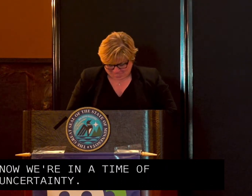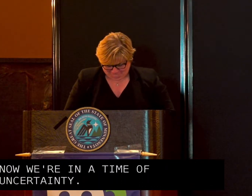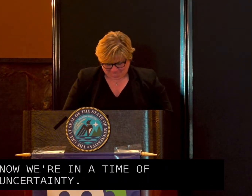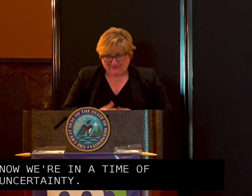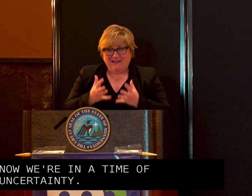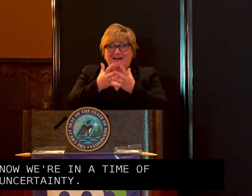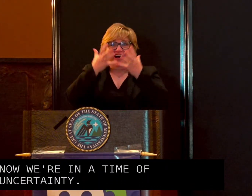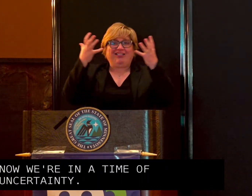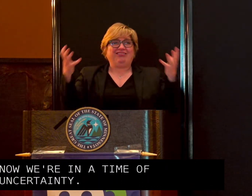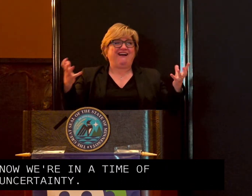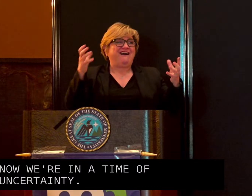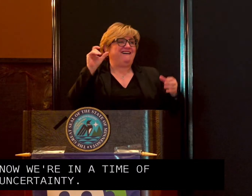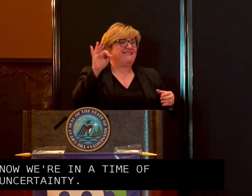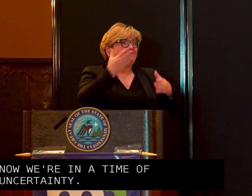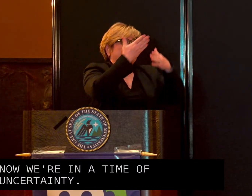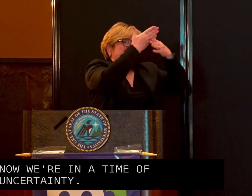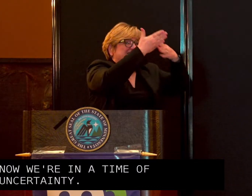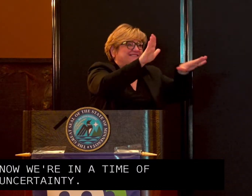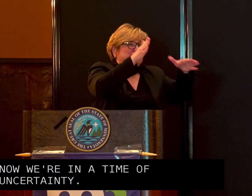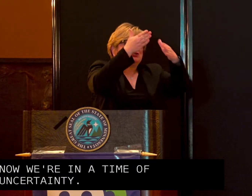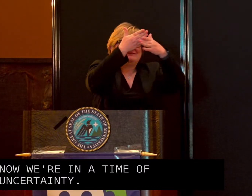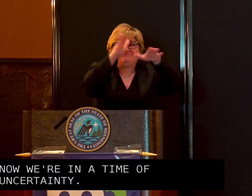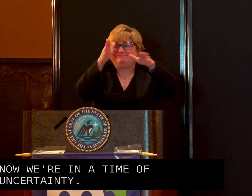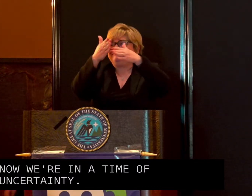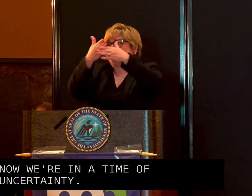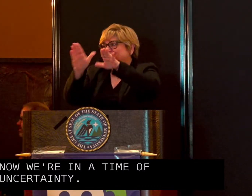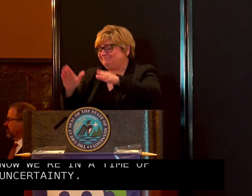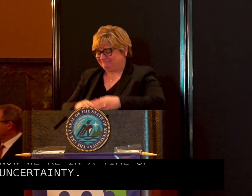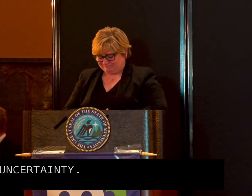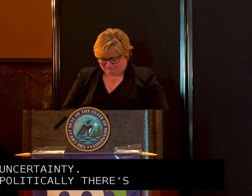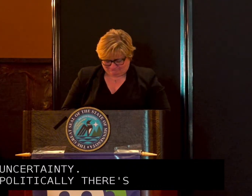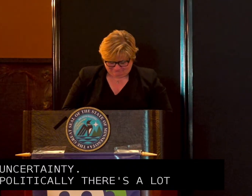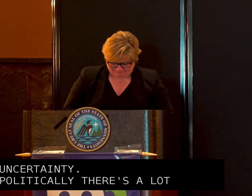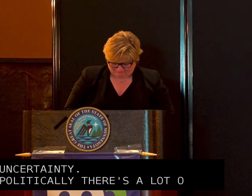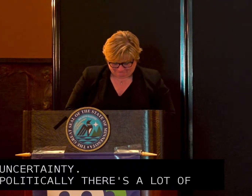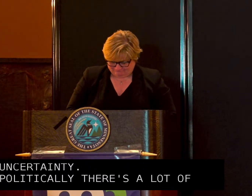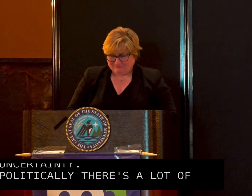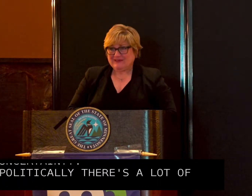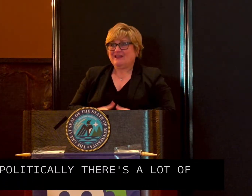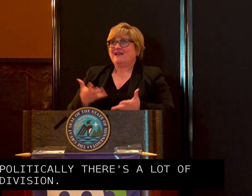Politically, there's a lot of division.